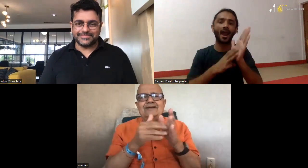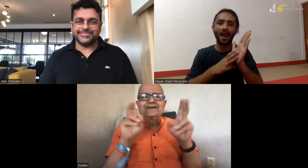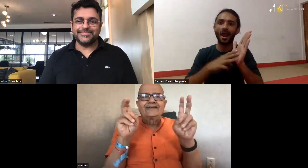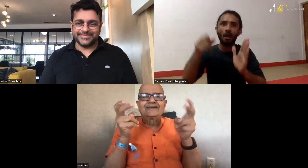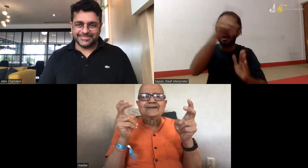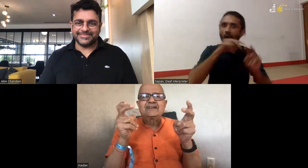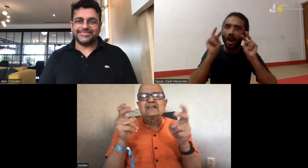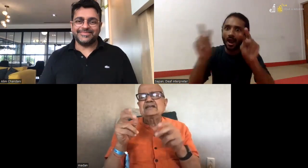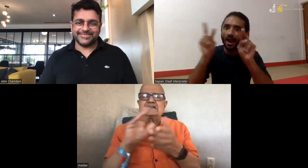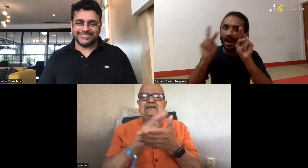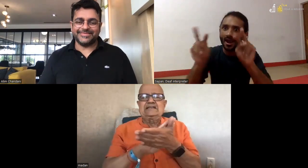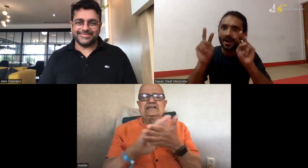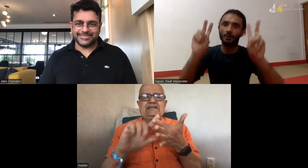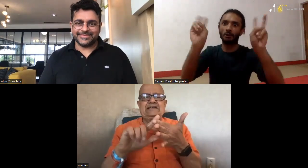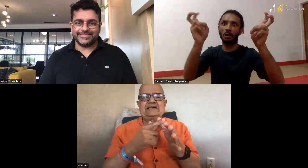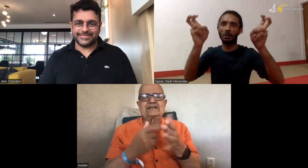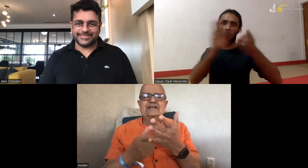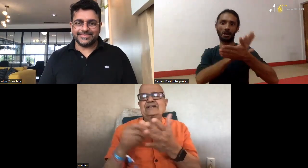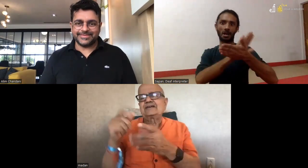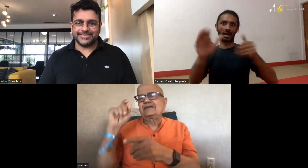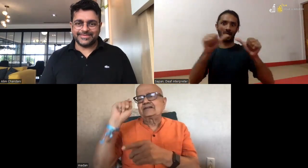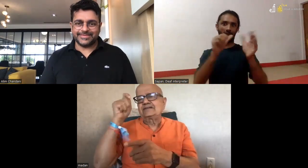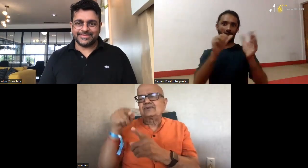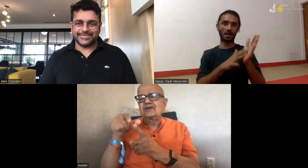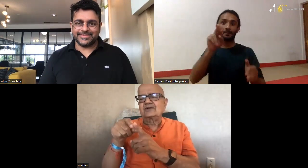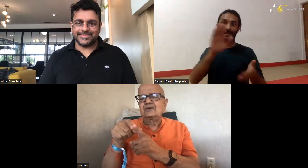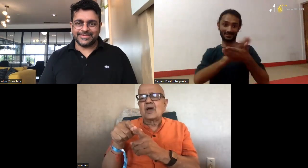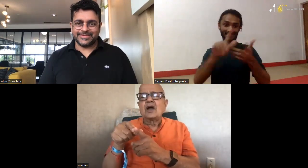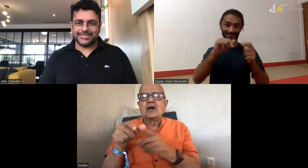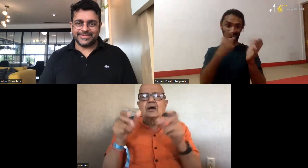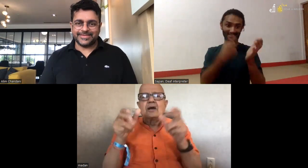We end up saying that, it's not my job, but it is our job